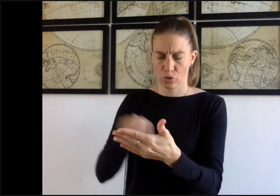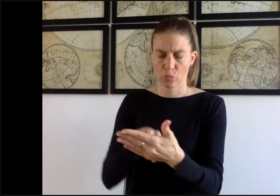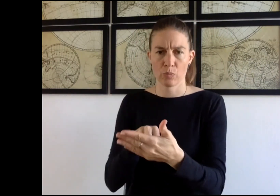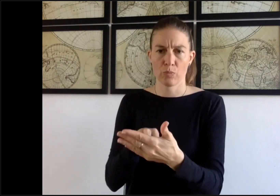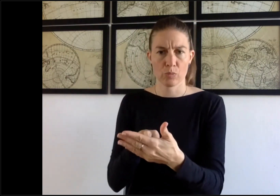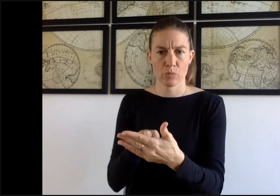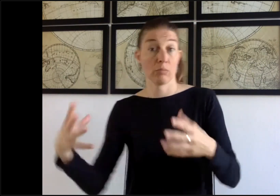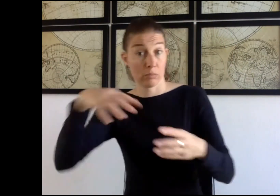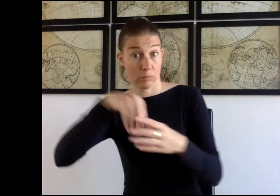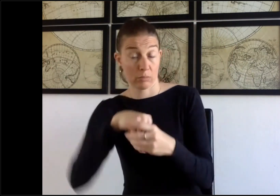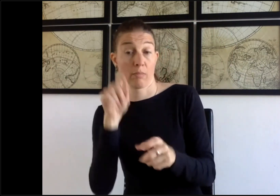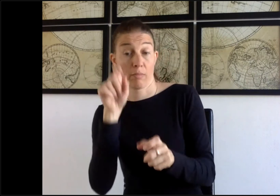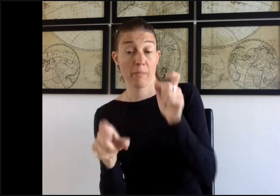principles of the UNRPD.